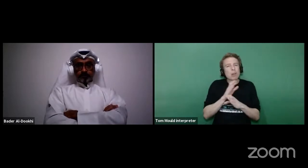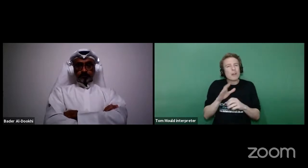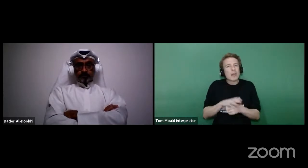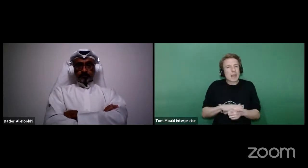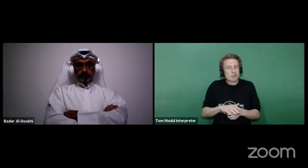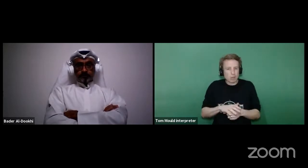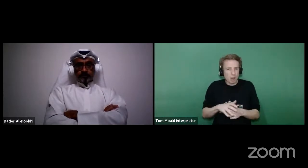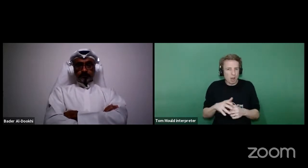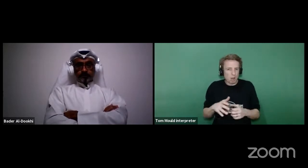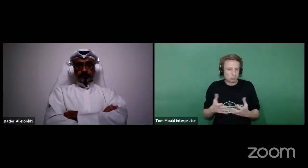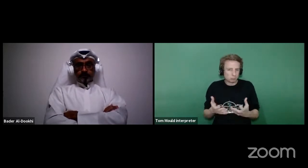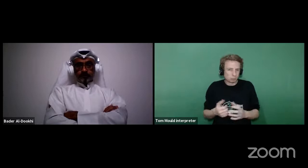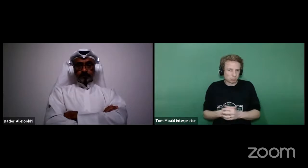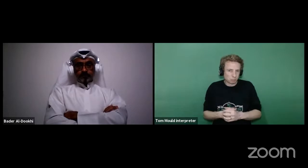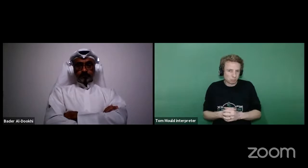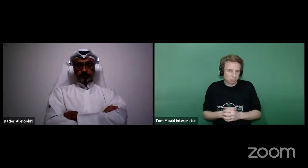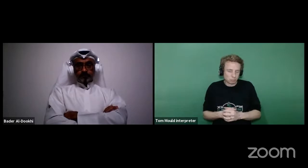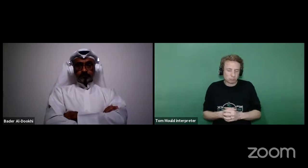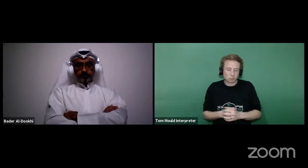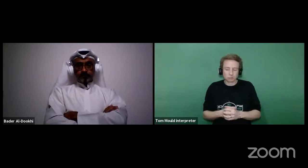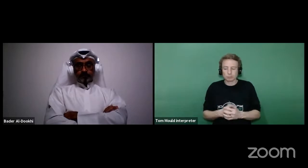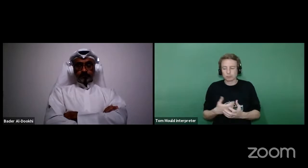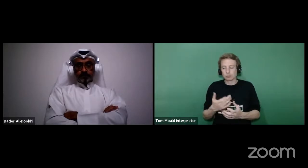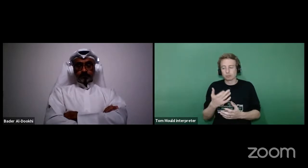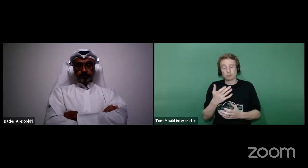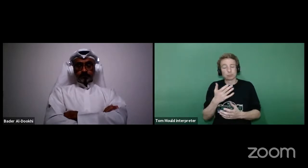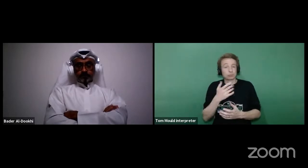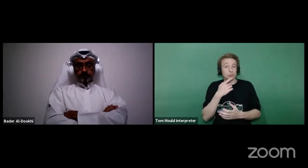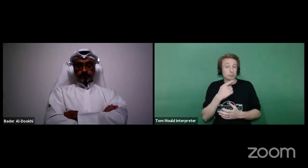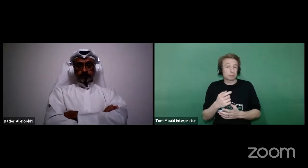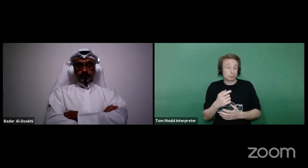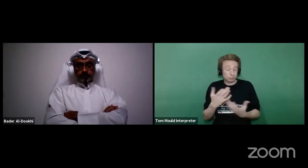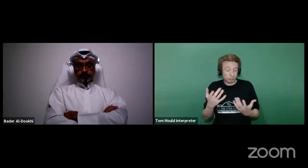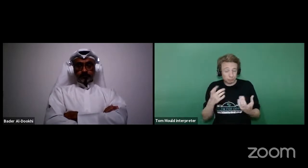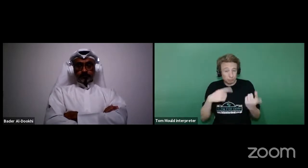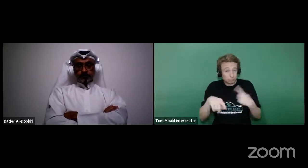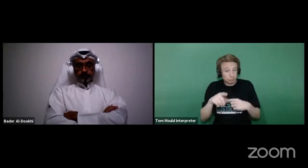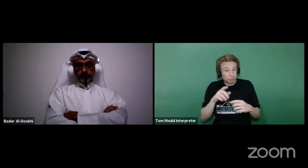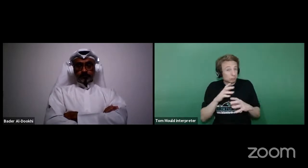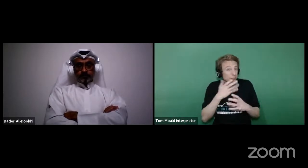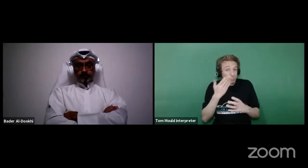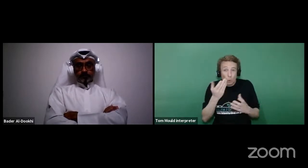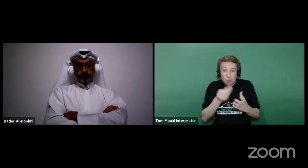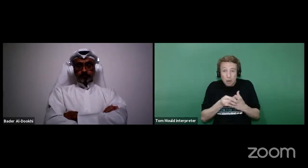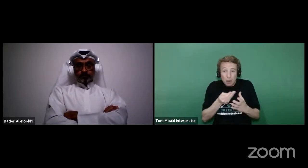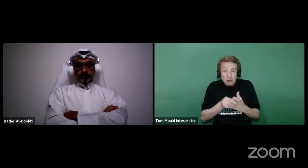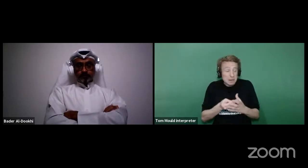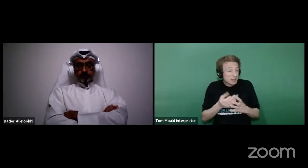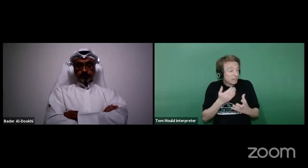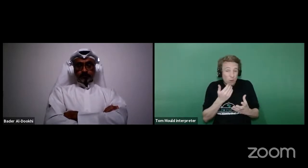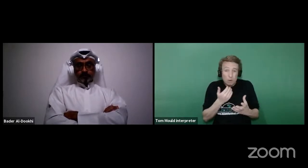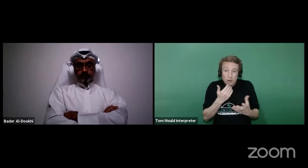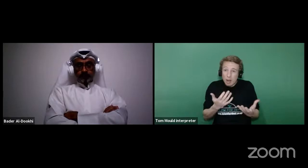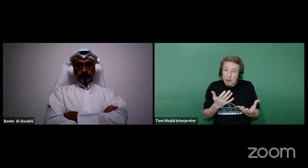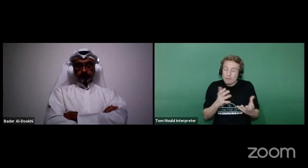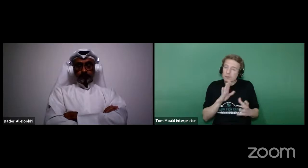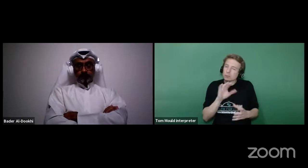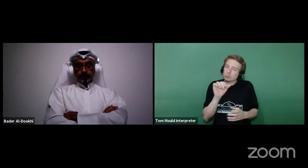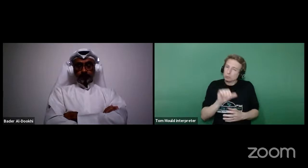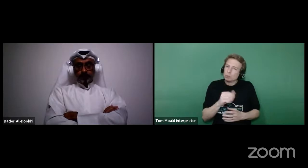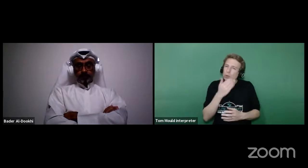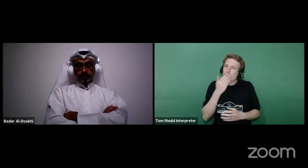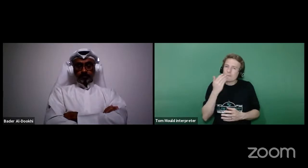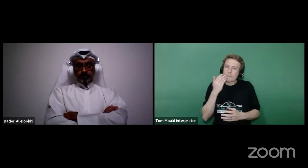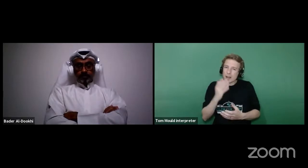cannot do this, they do not have the financial means, then upon them is fasting. For